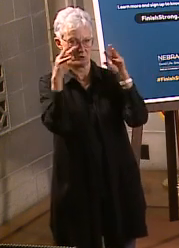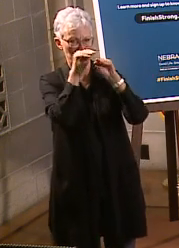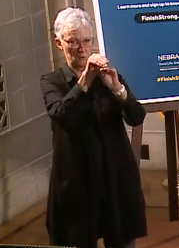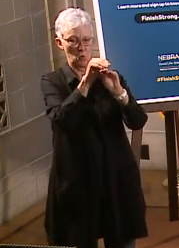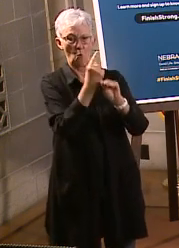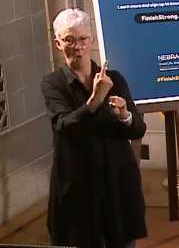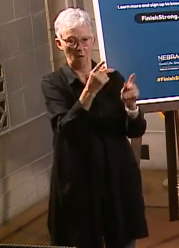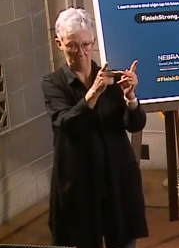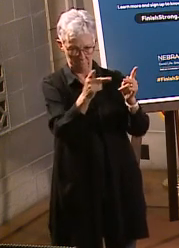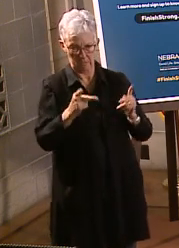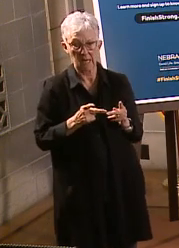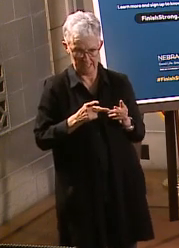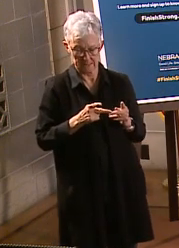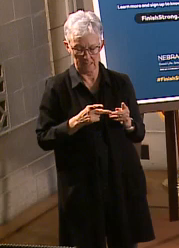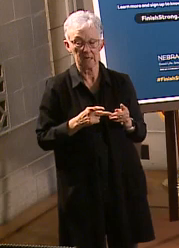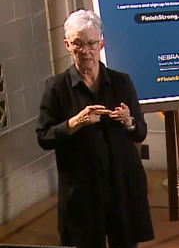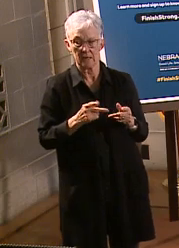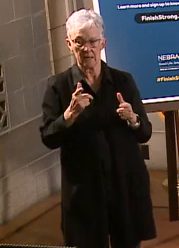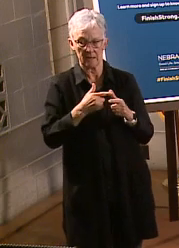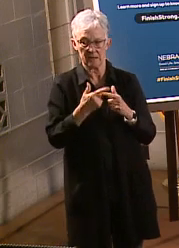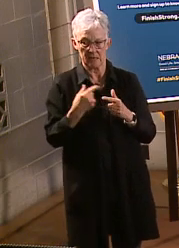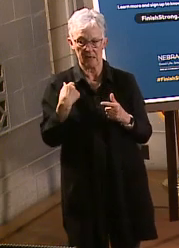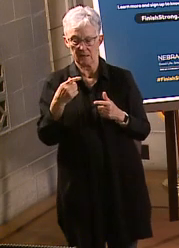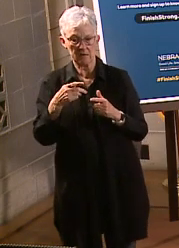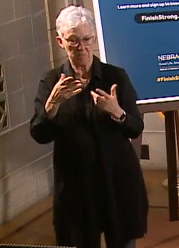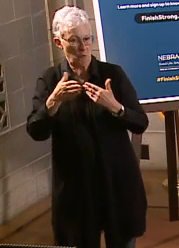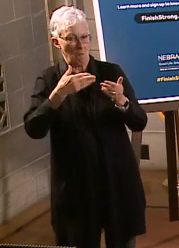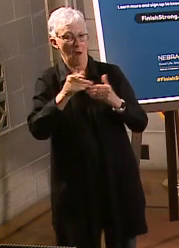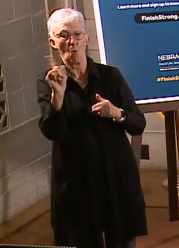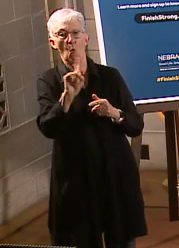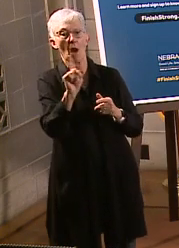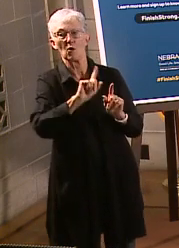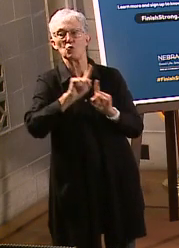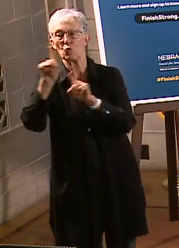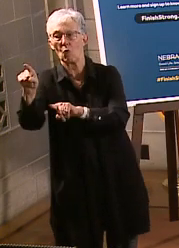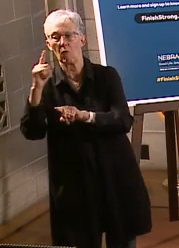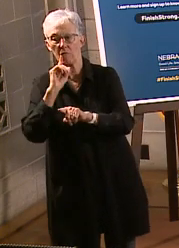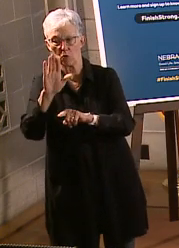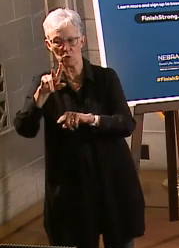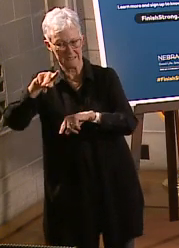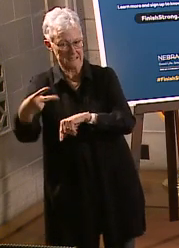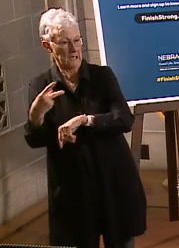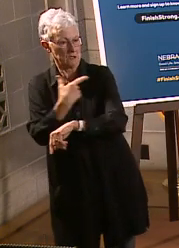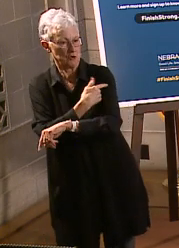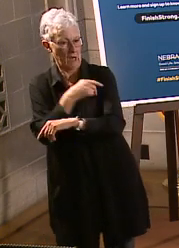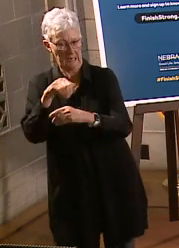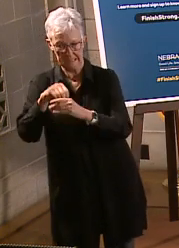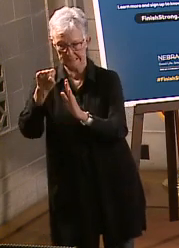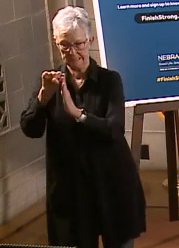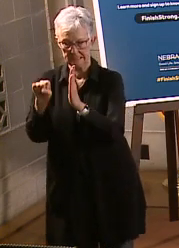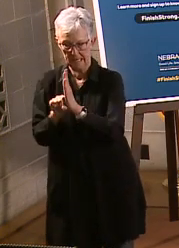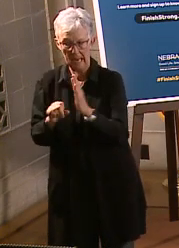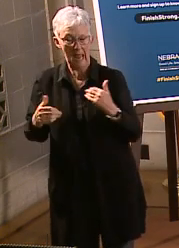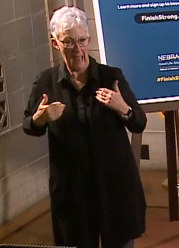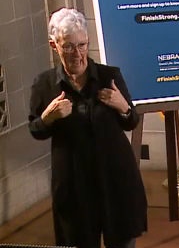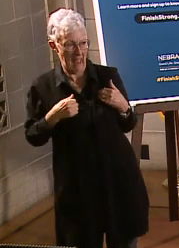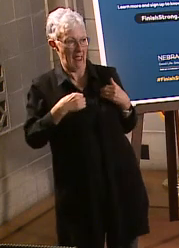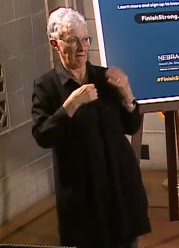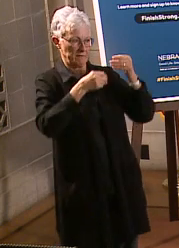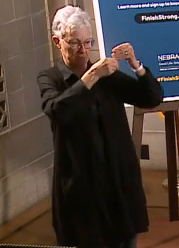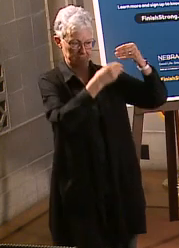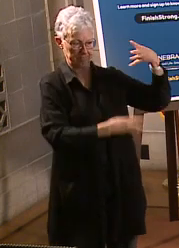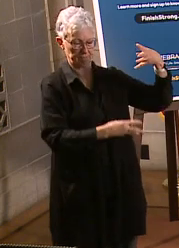We also have to do it from an inventory tracking standpoint to make sure that we're utilizing the vaccines as quickly as possible and getting them in people's arms as quickly as